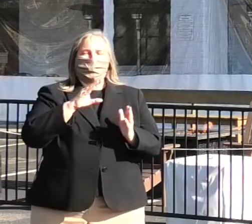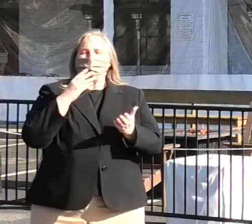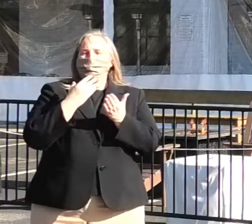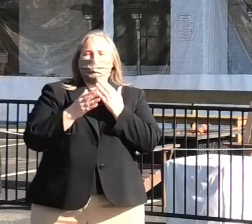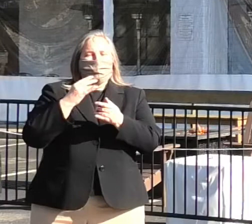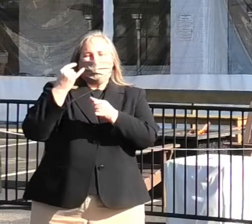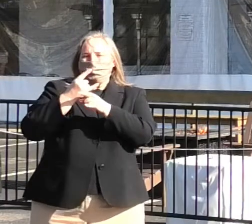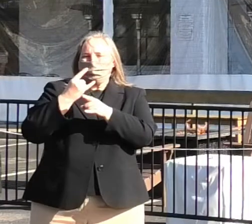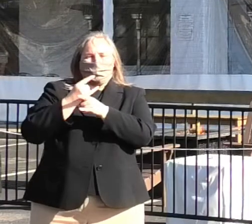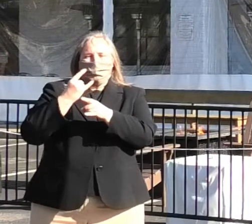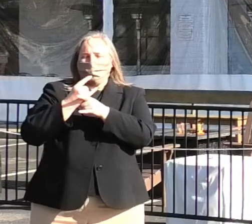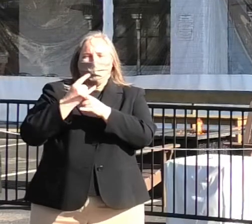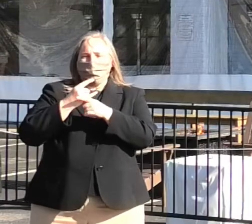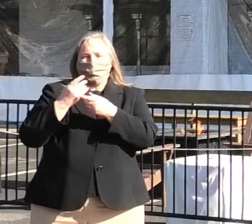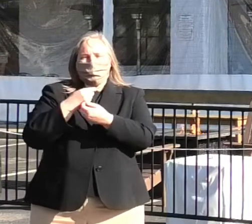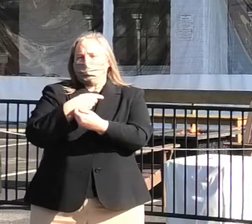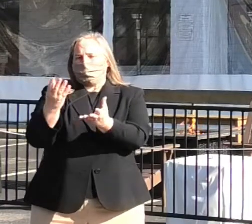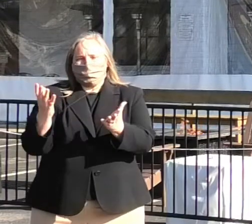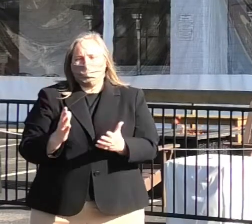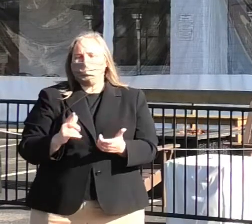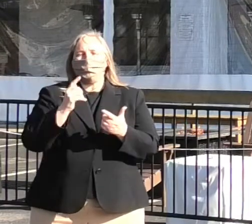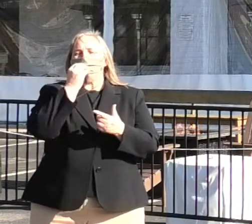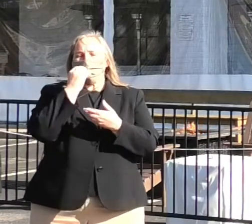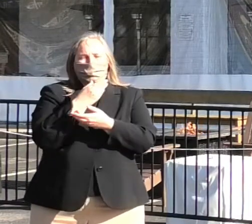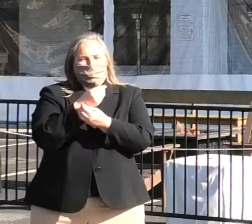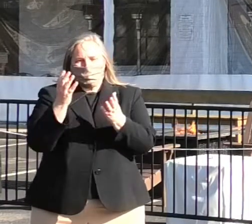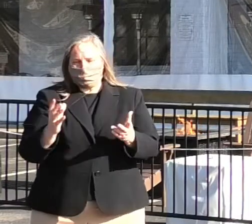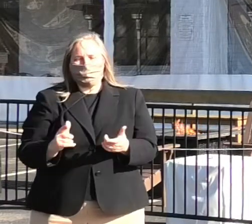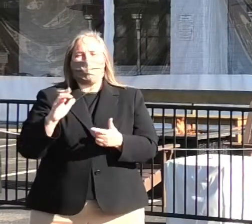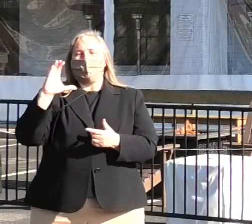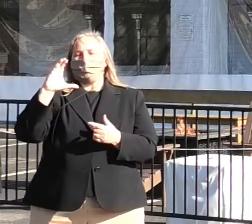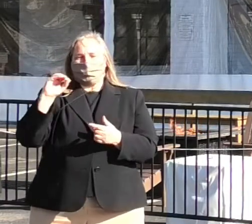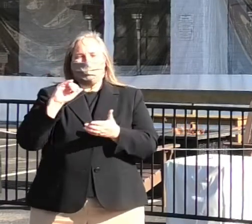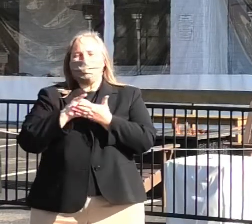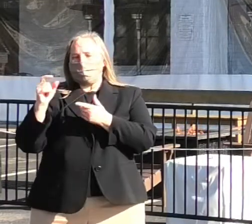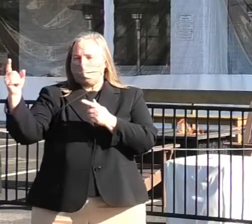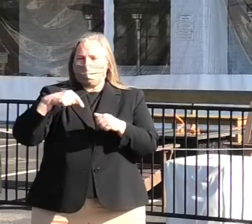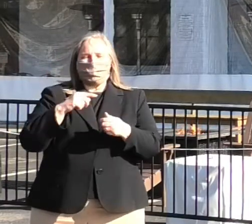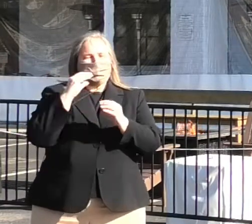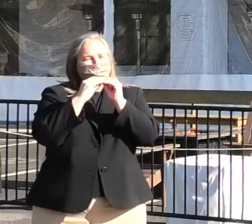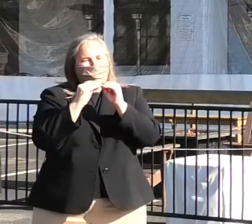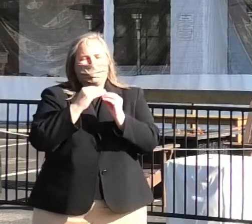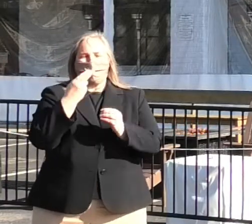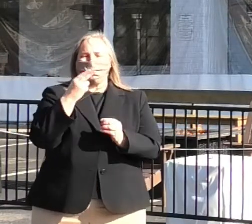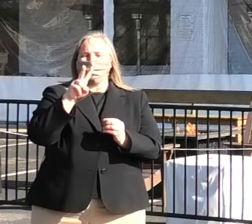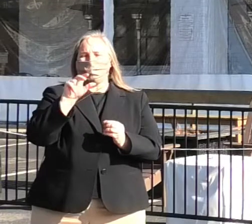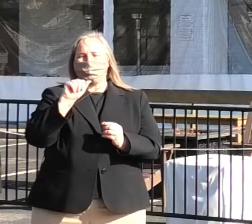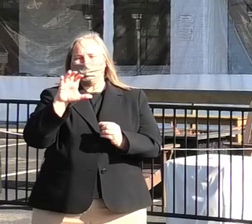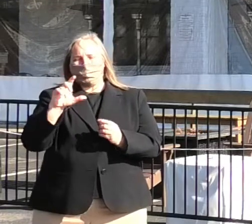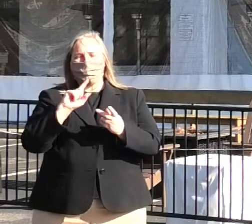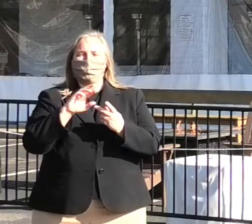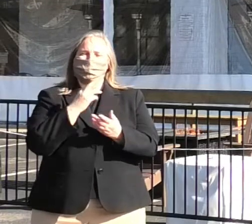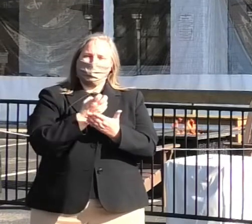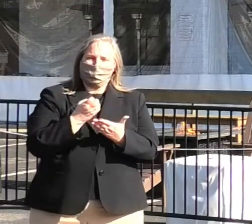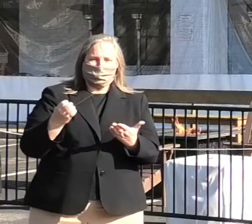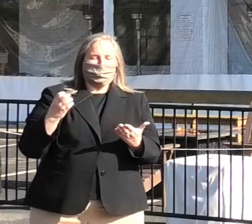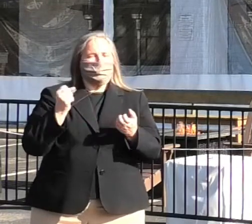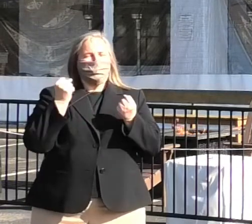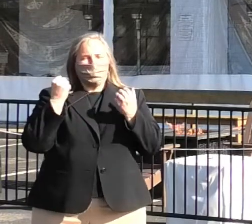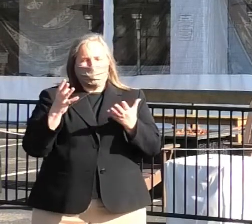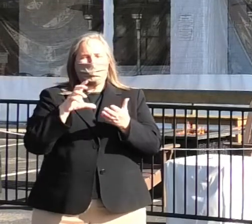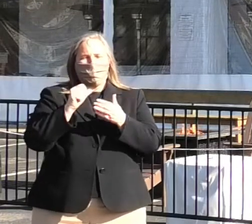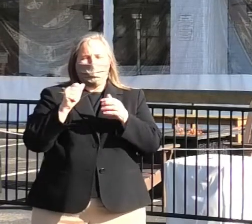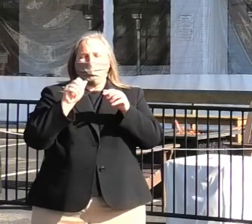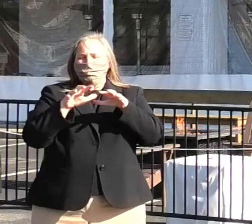liquor distributors, food distributors, companies that come in and fix the HVAC or the equipment. There are so many other